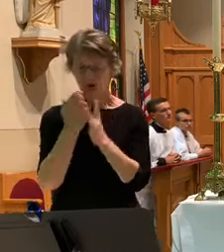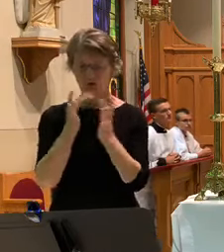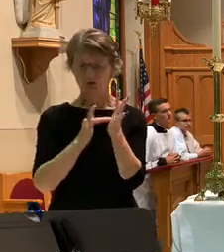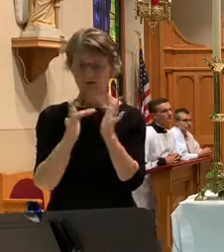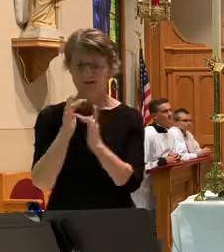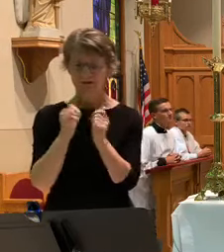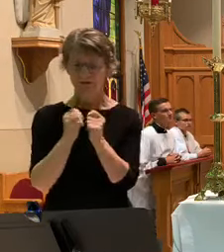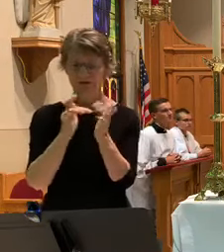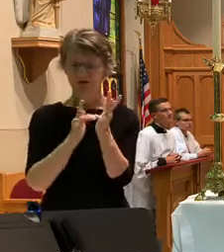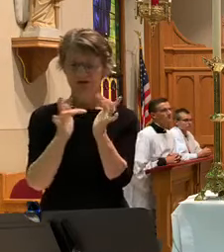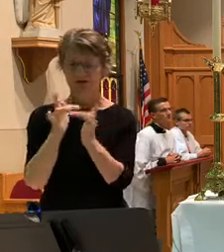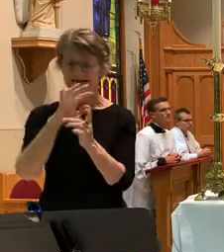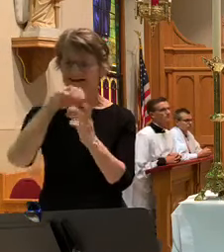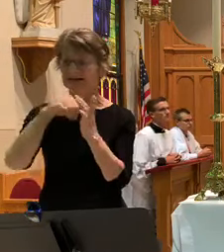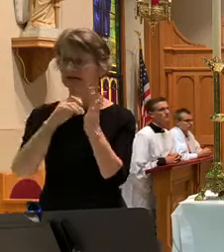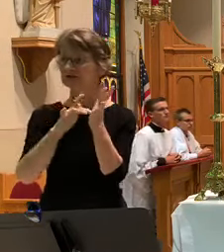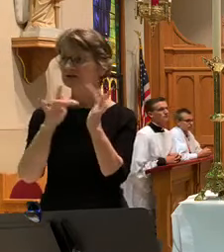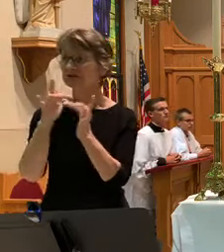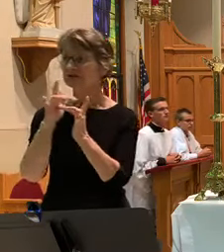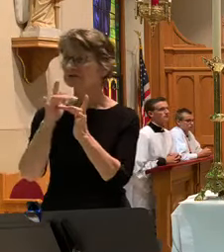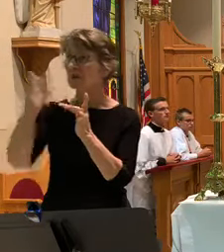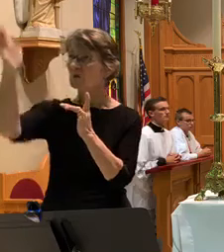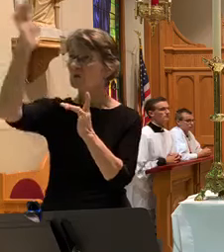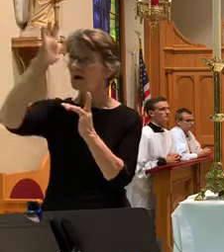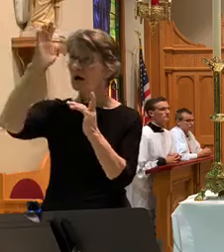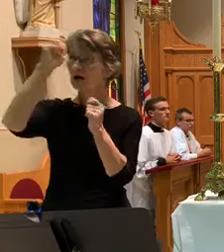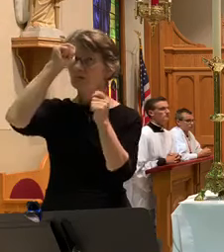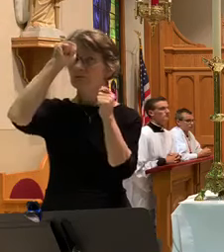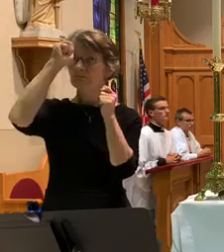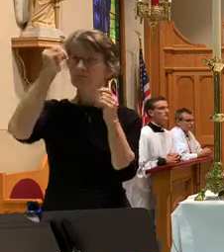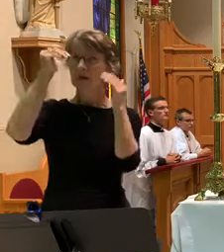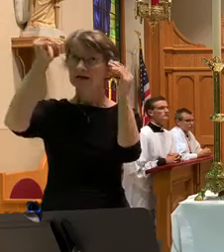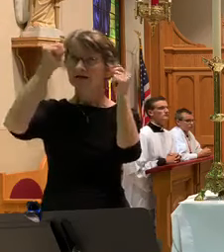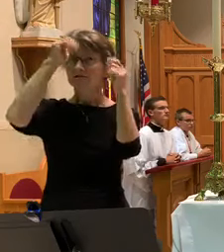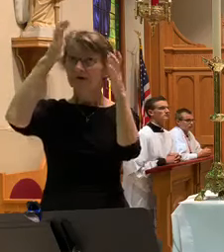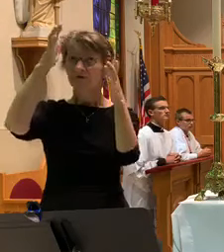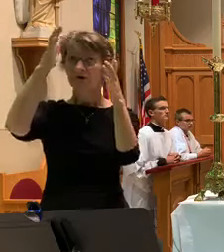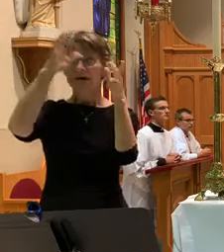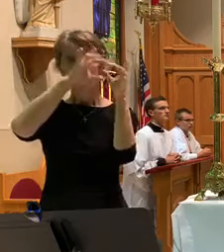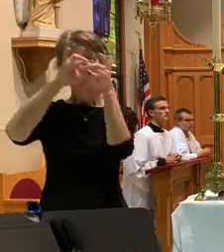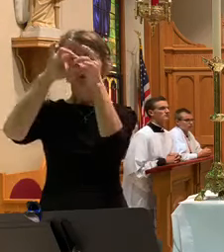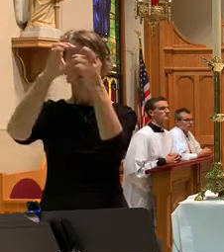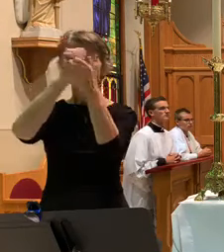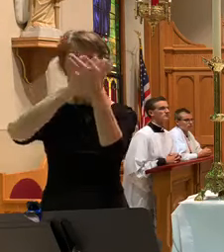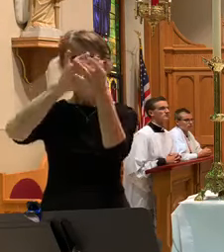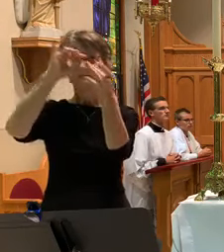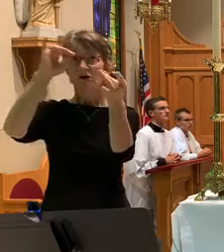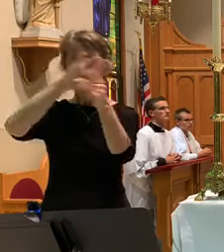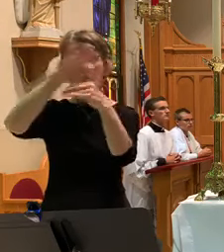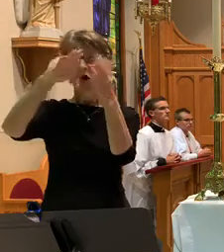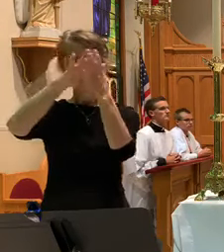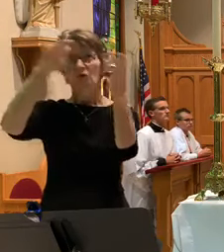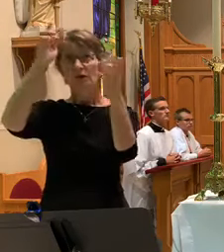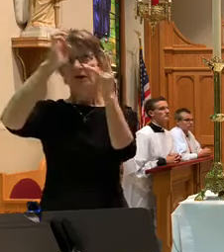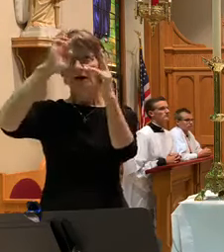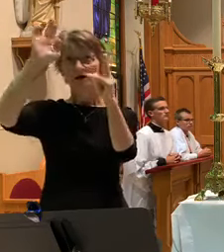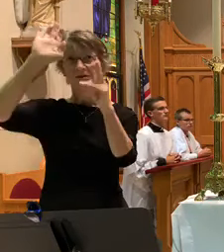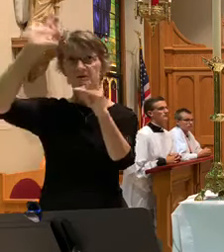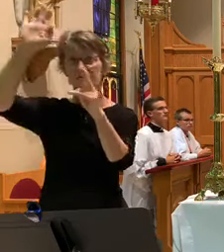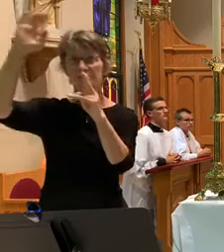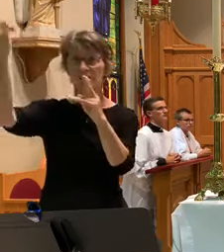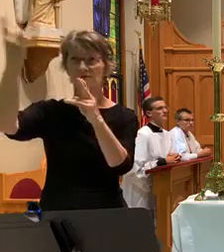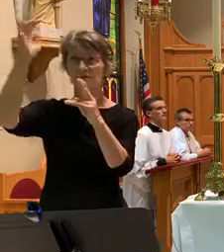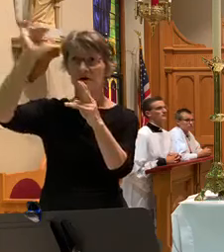Through him and with him and in him, O God, Almighty Father, in the unity of the Holy Spirit, all glory and honor is